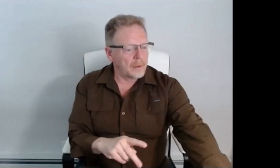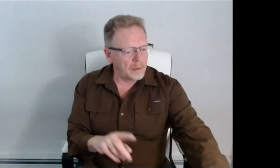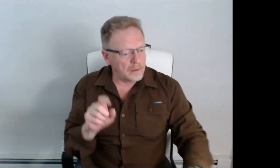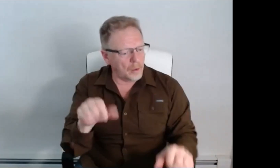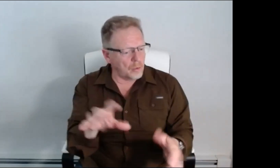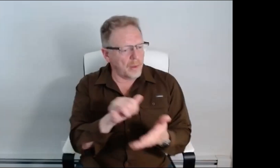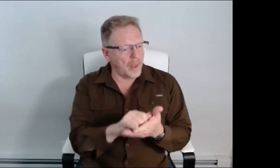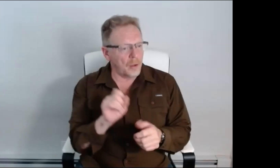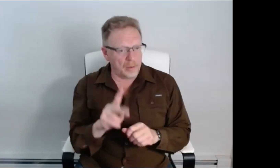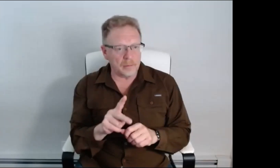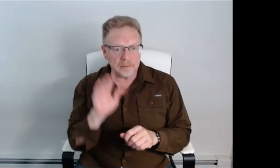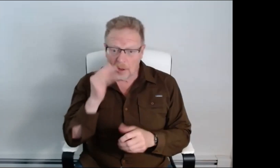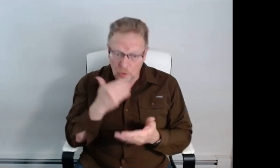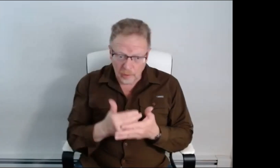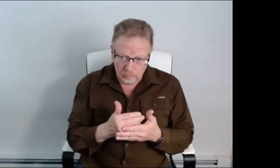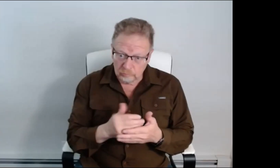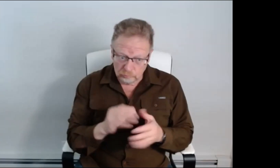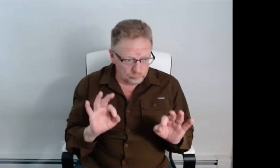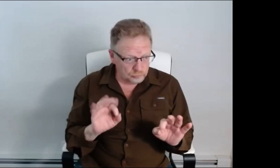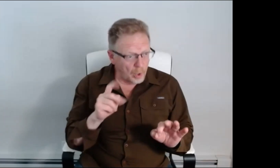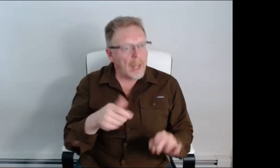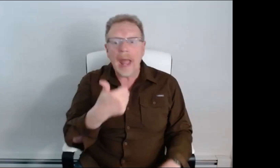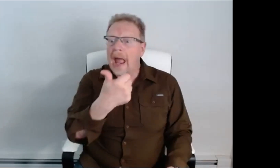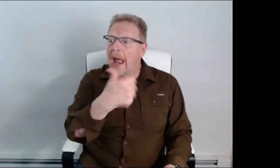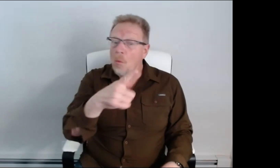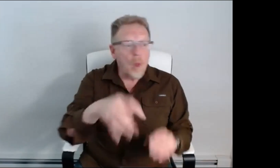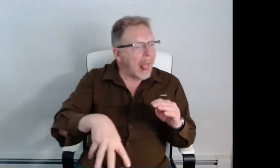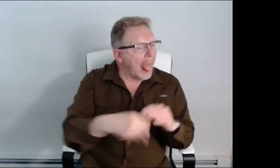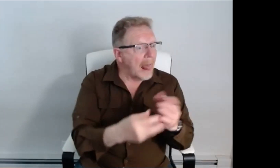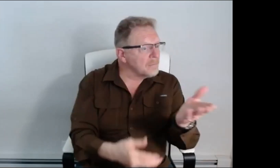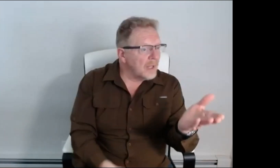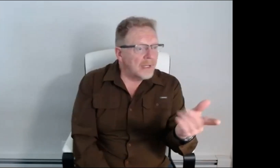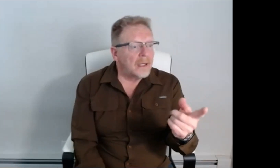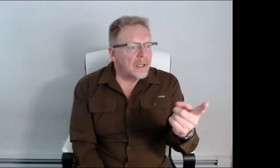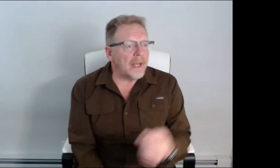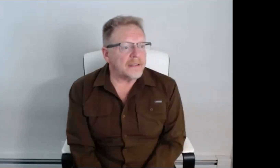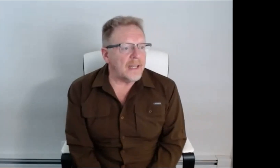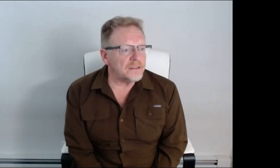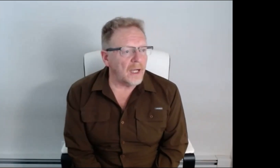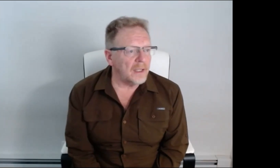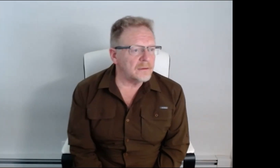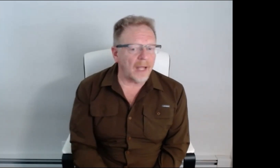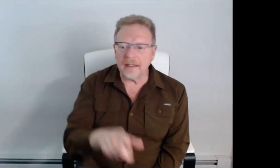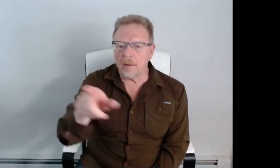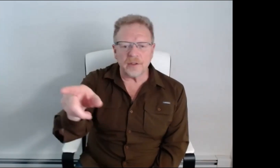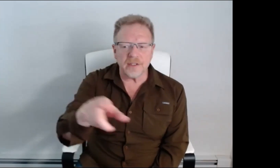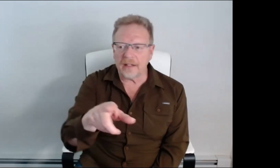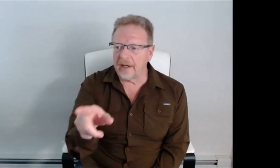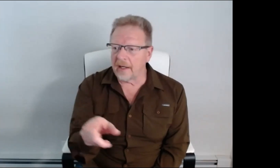Ernest says, that sounds good. Anybody else have anything to add to that? Yeah, Tish, I think someone just had their hand up. Was